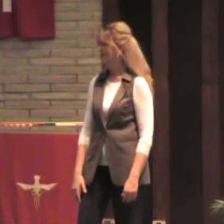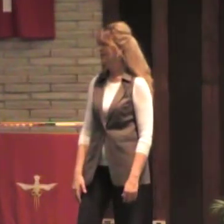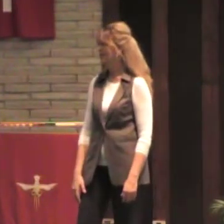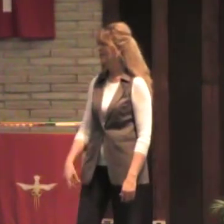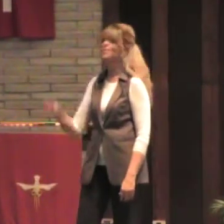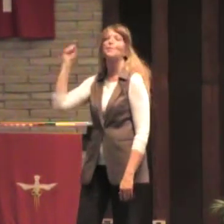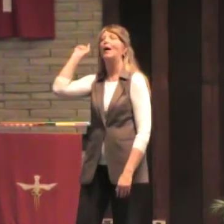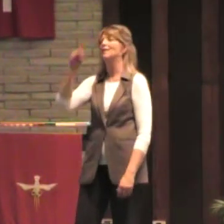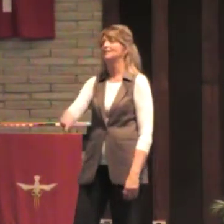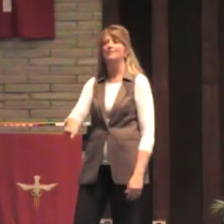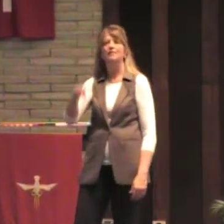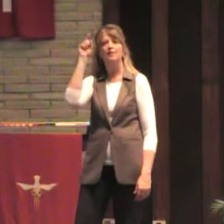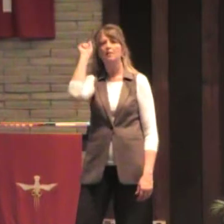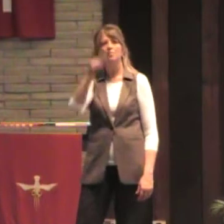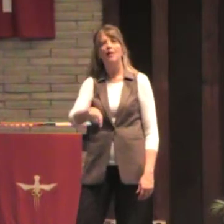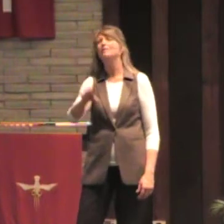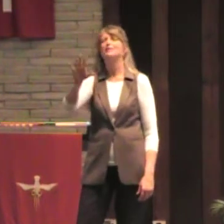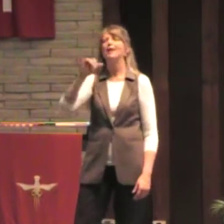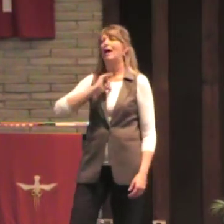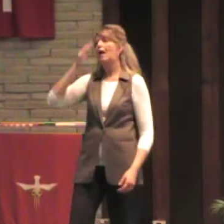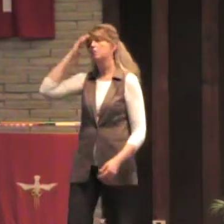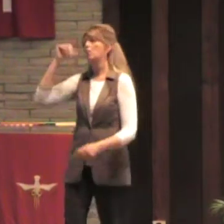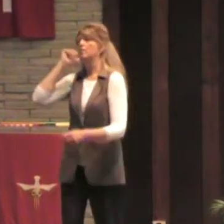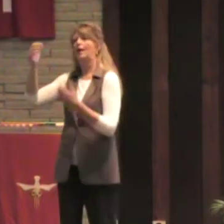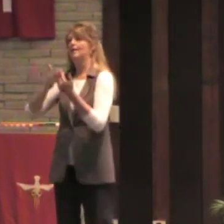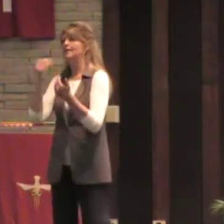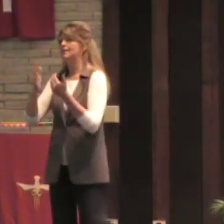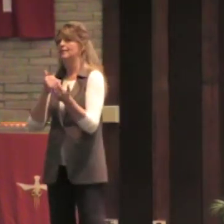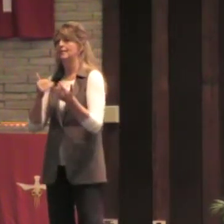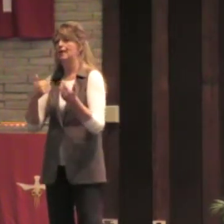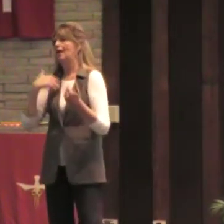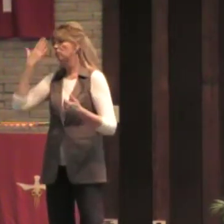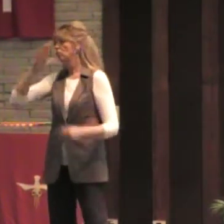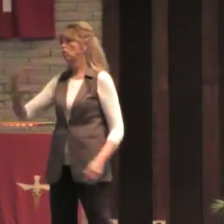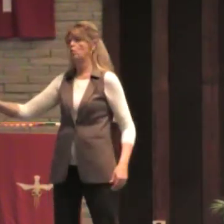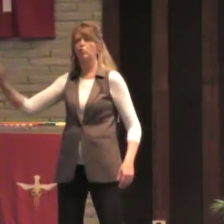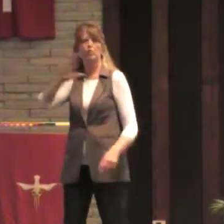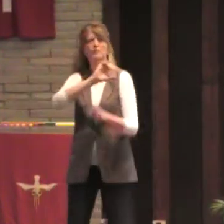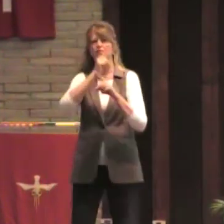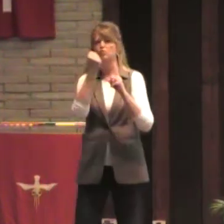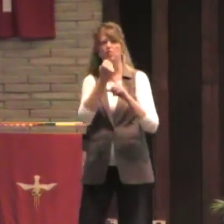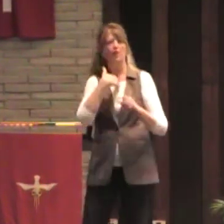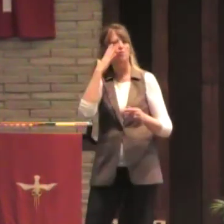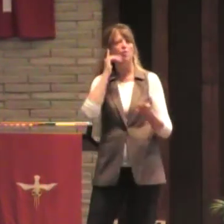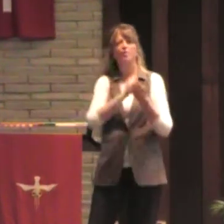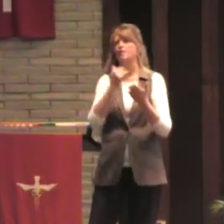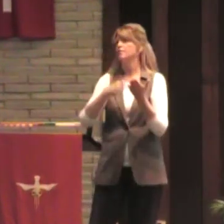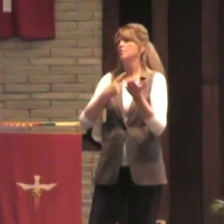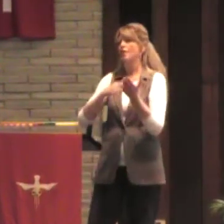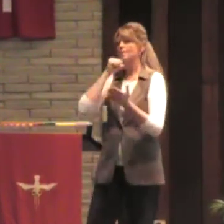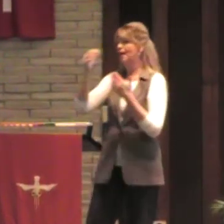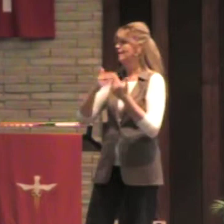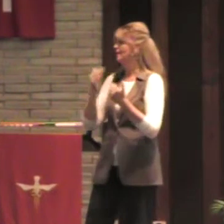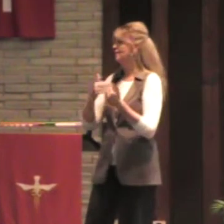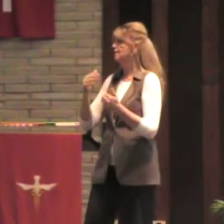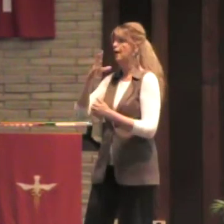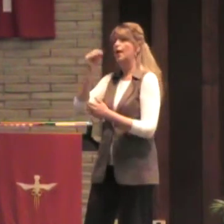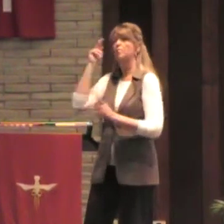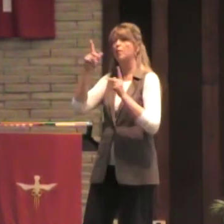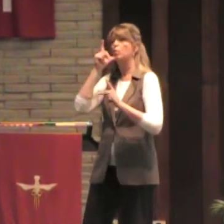forgiven, then others can forgive us in the future. And it's not easy. You know, I don't know your situations, but I do